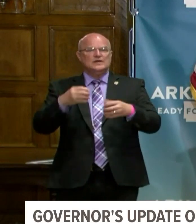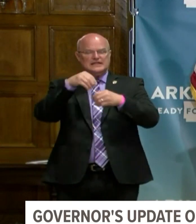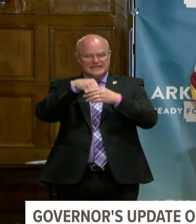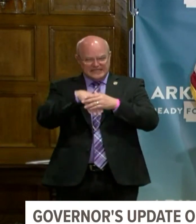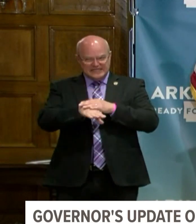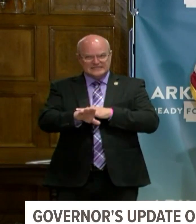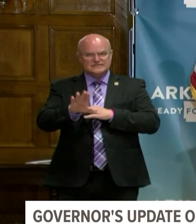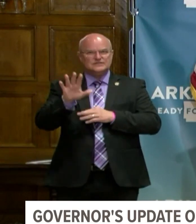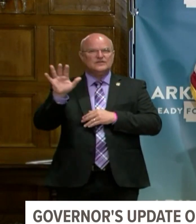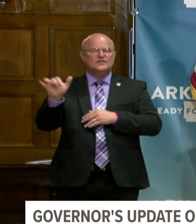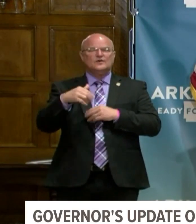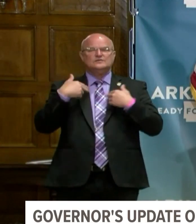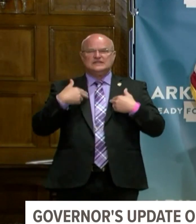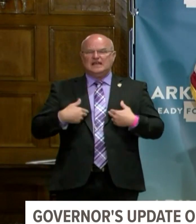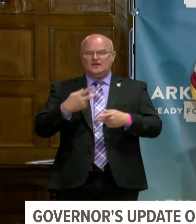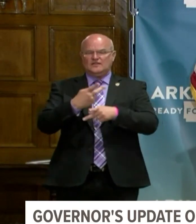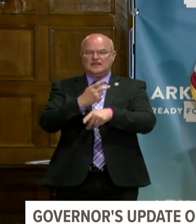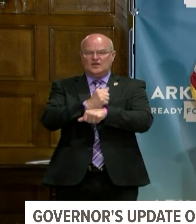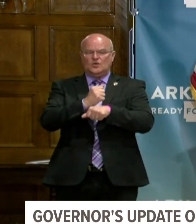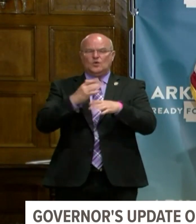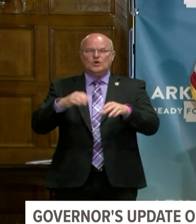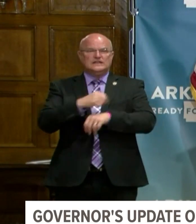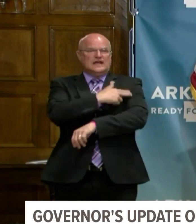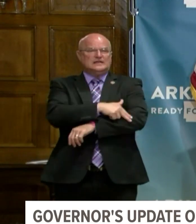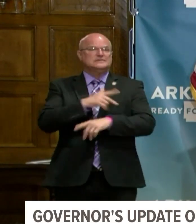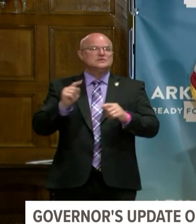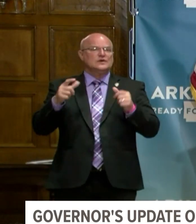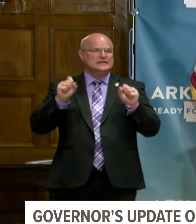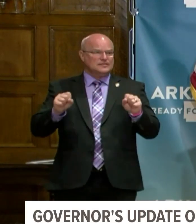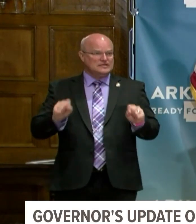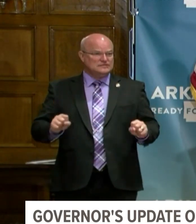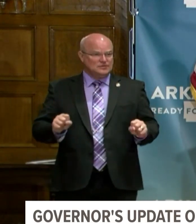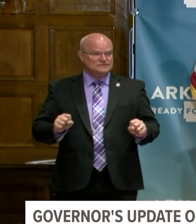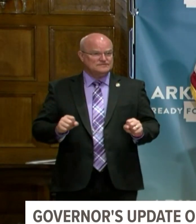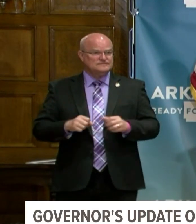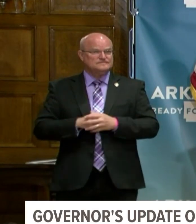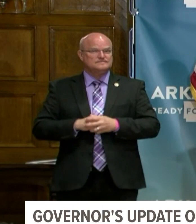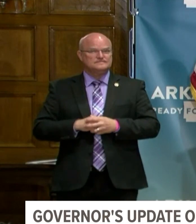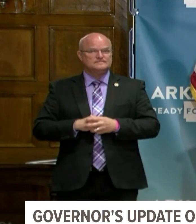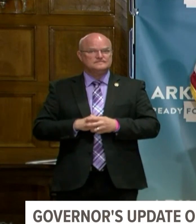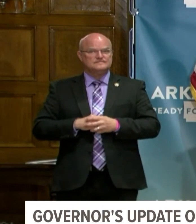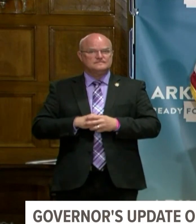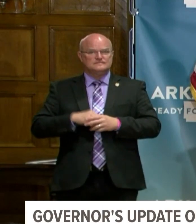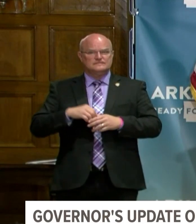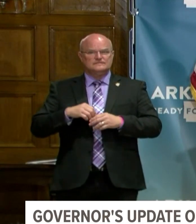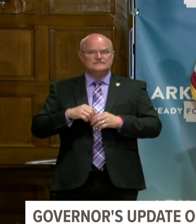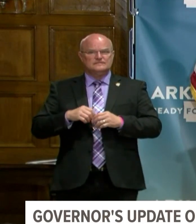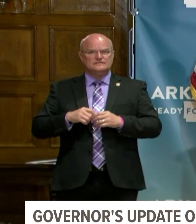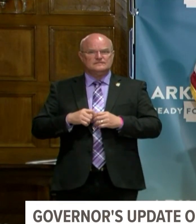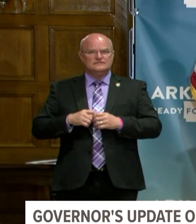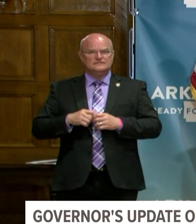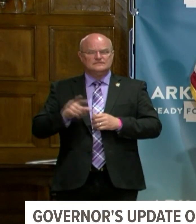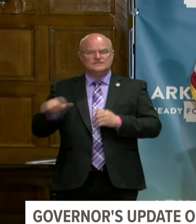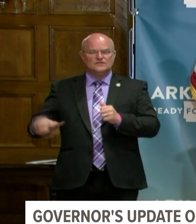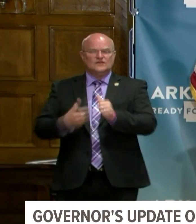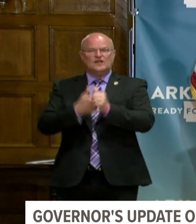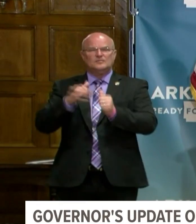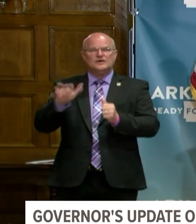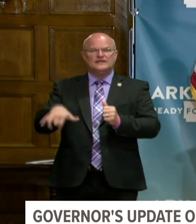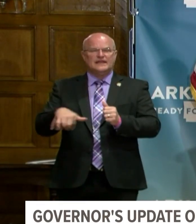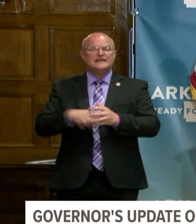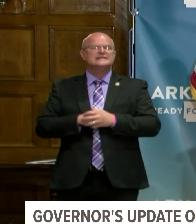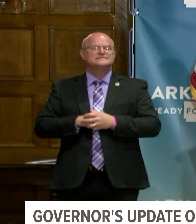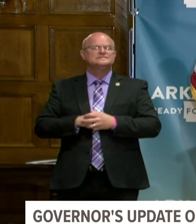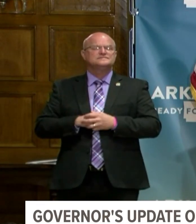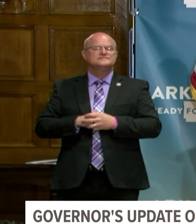into those healthcare workers in the hospitals as quickly as possible. Back to the table. To follow up on that, are